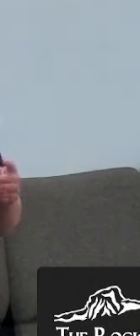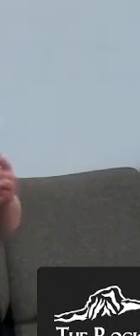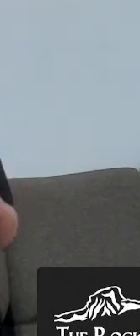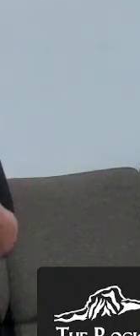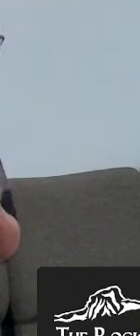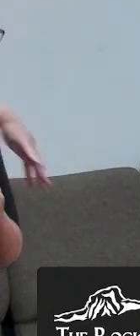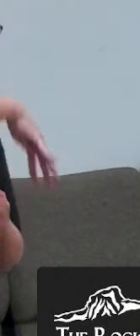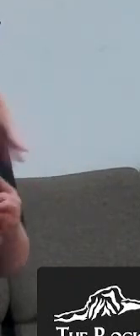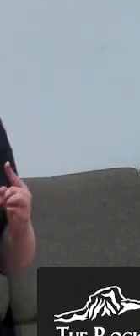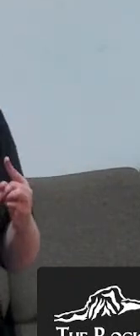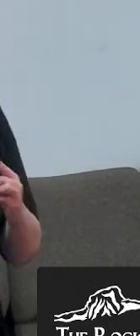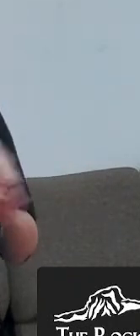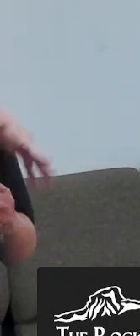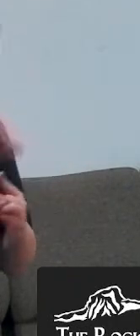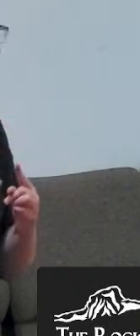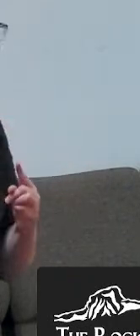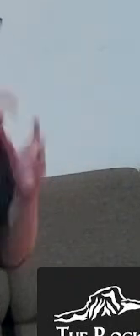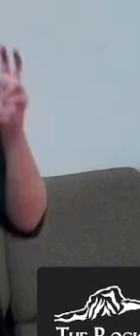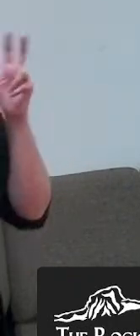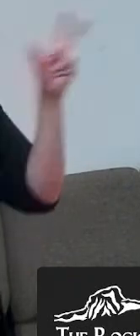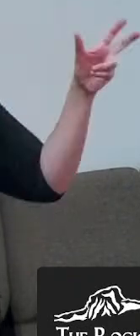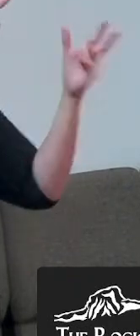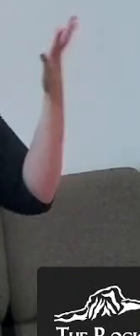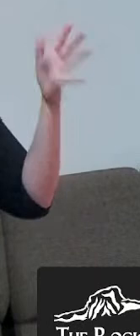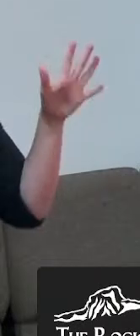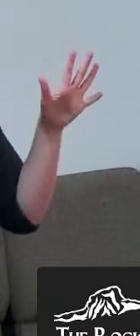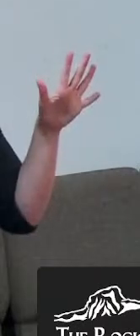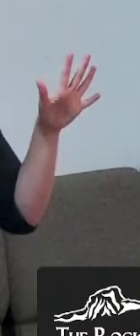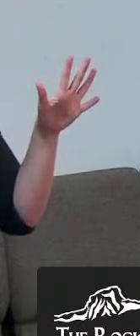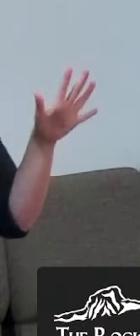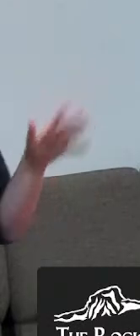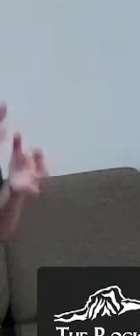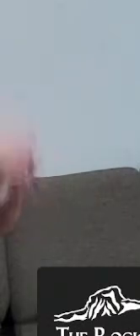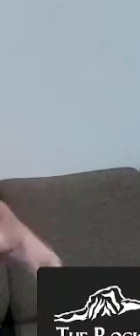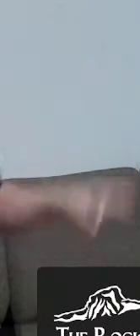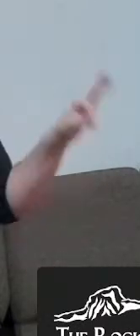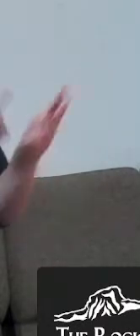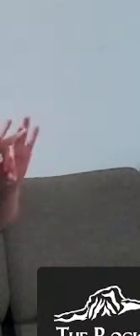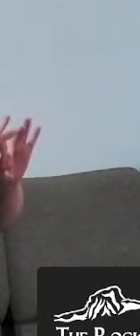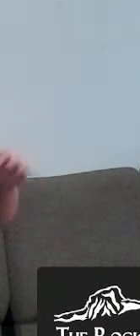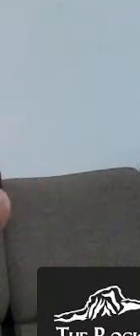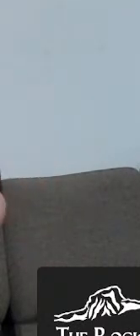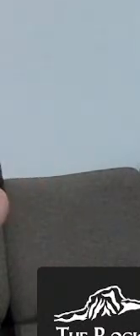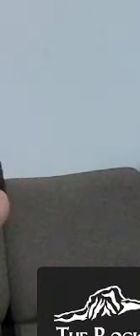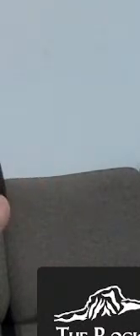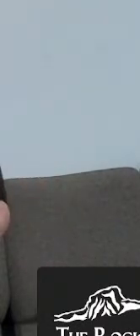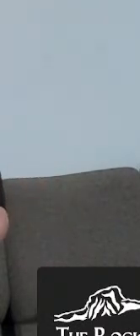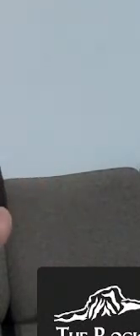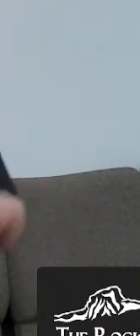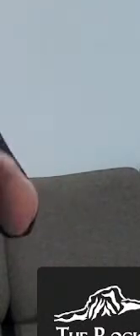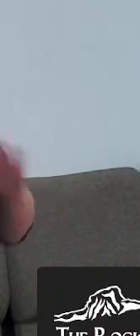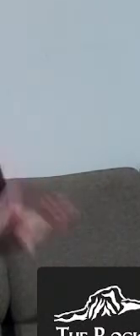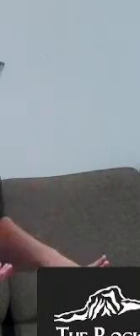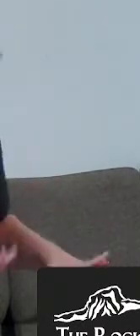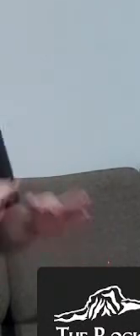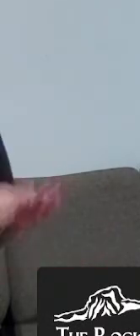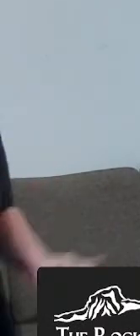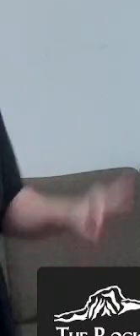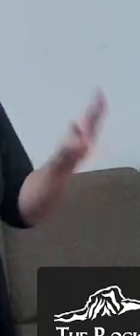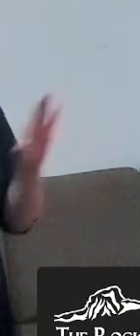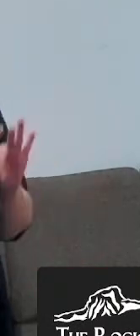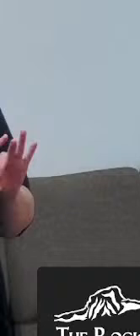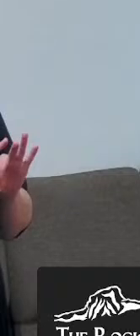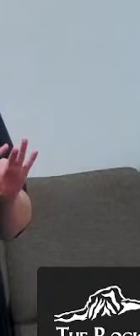the shout that went after it. I don't know. Their silence had everything to do with their